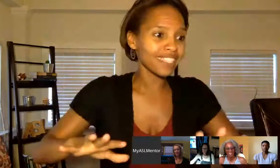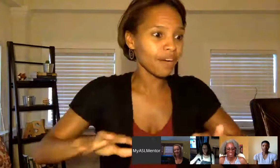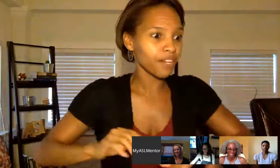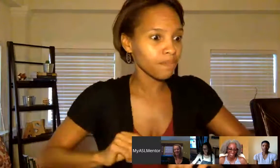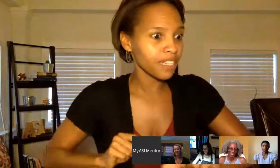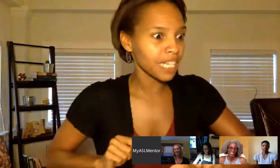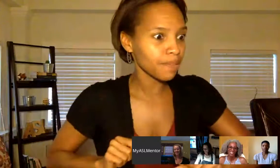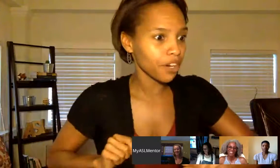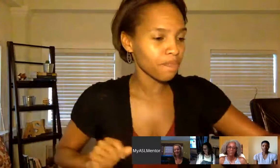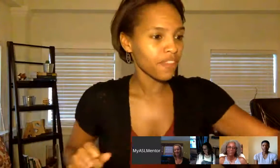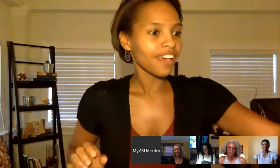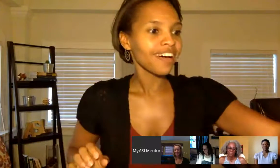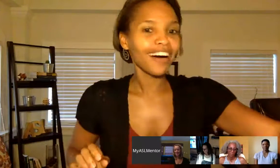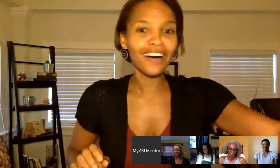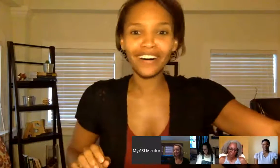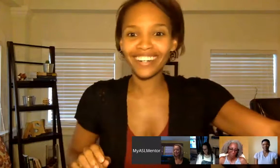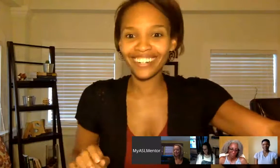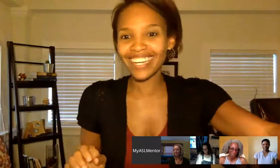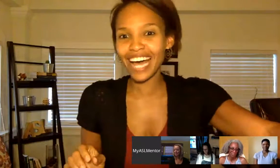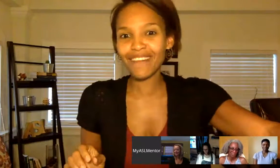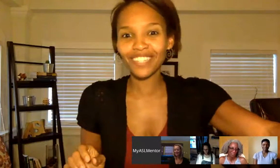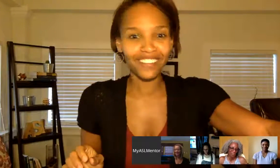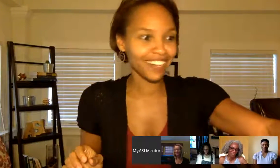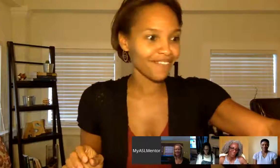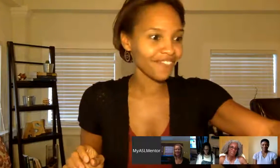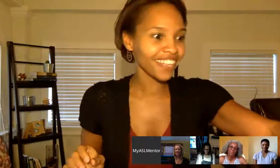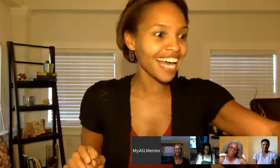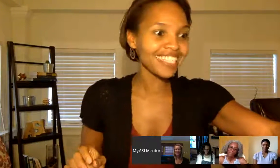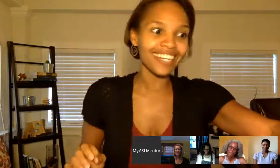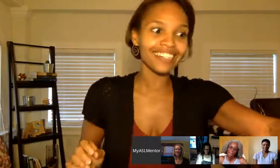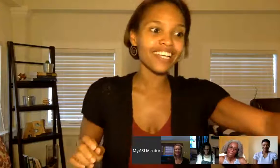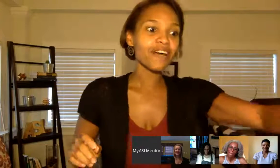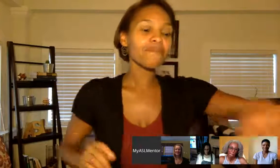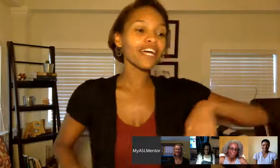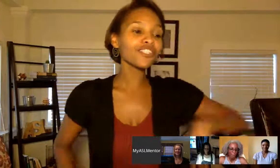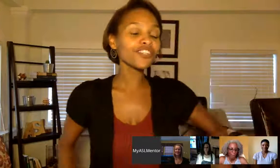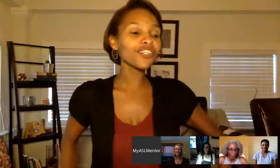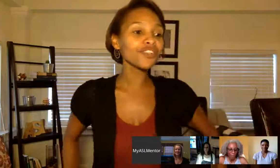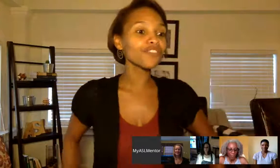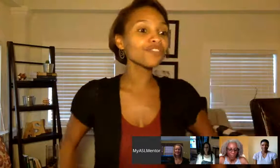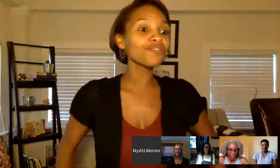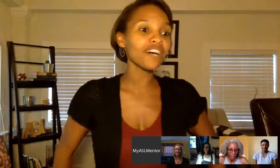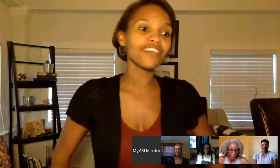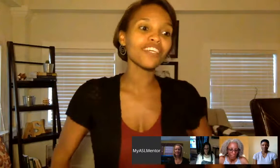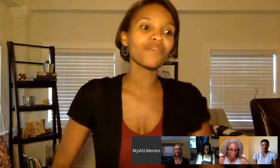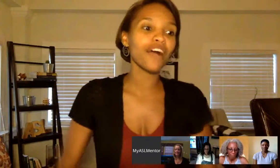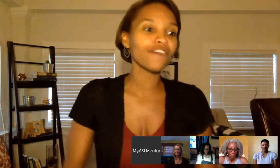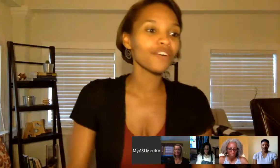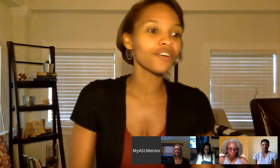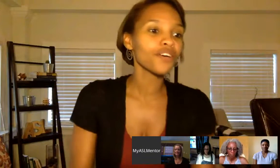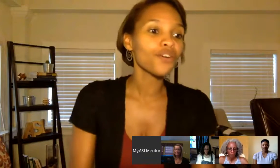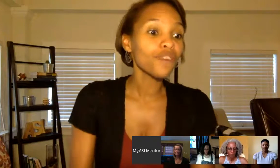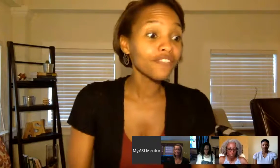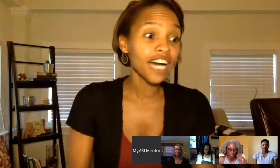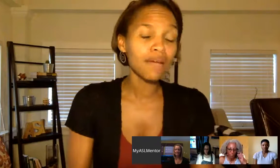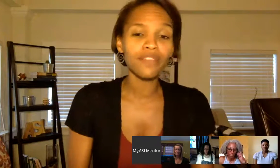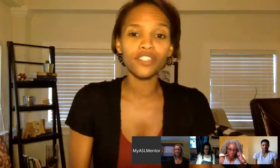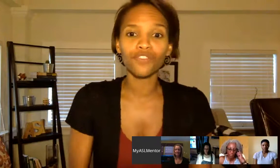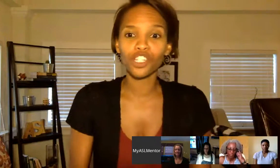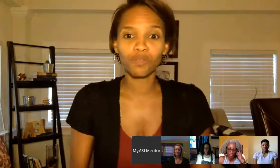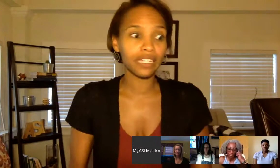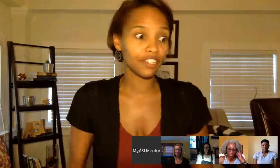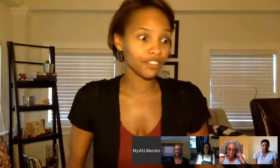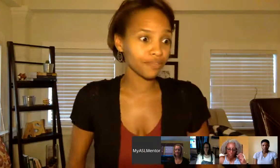that messed that one up. Let's keep going. It happens all the time. Last sentence. But I assure you, if you do nothing, you will have a rough time